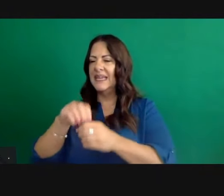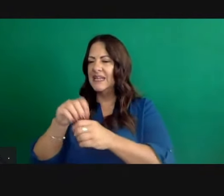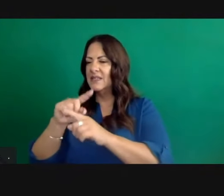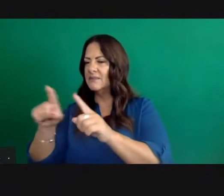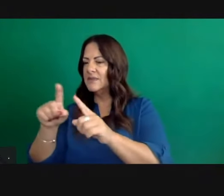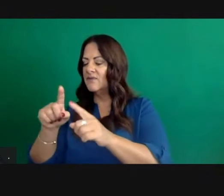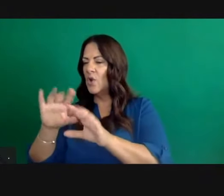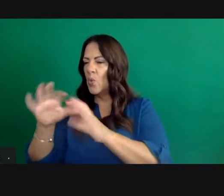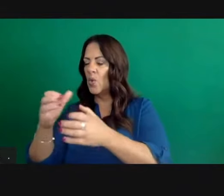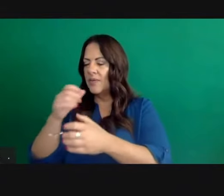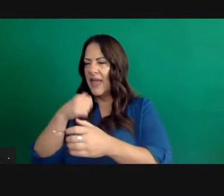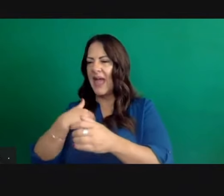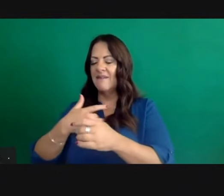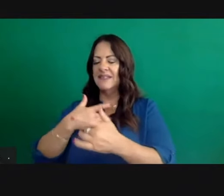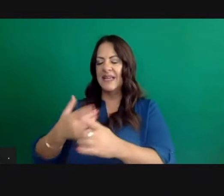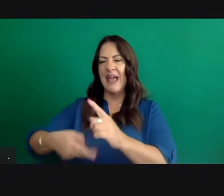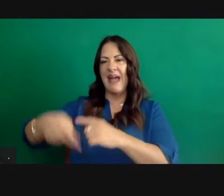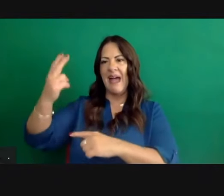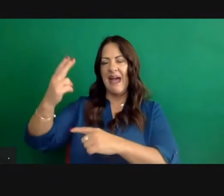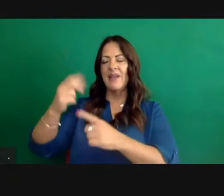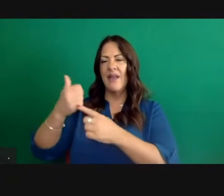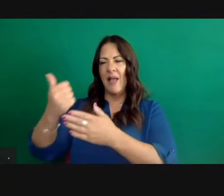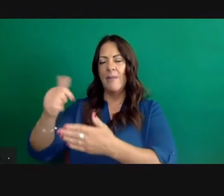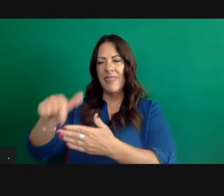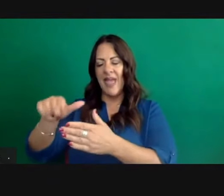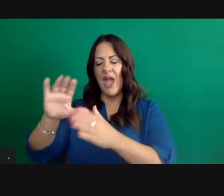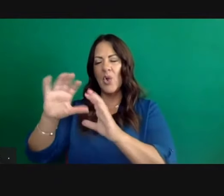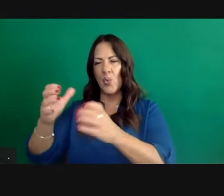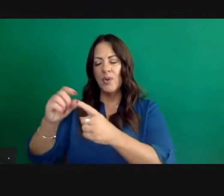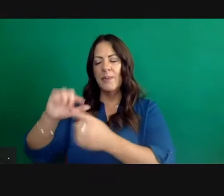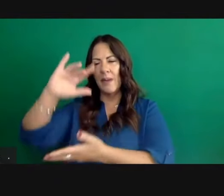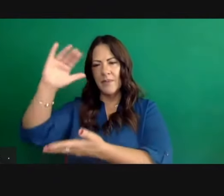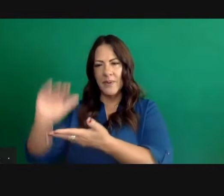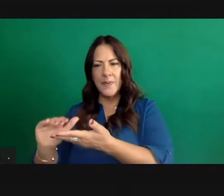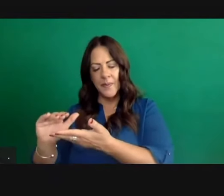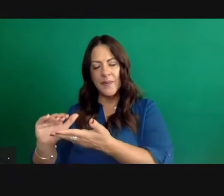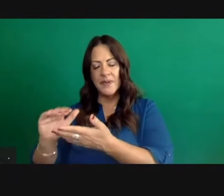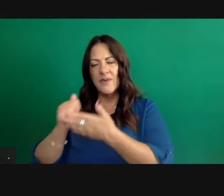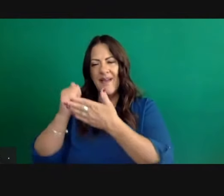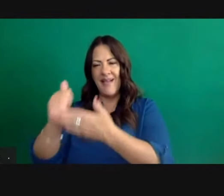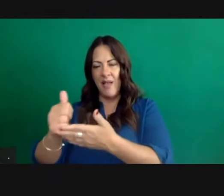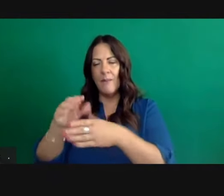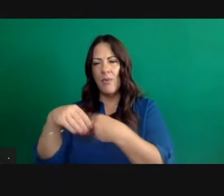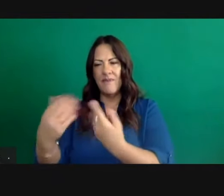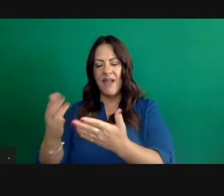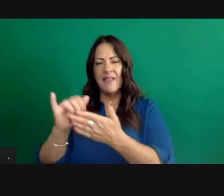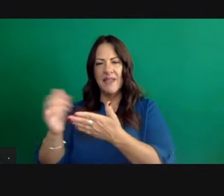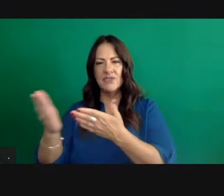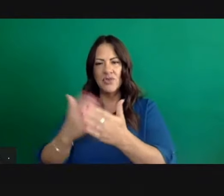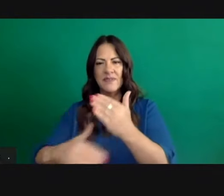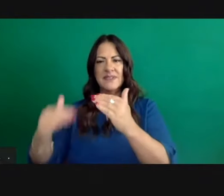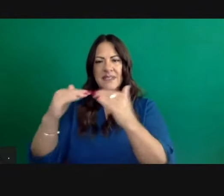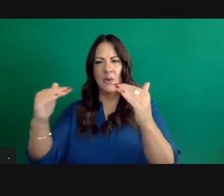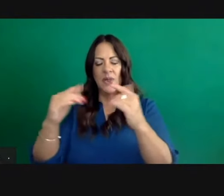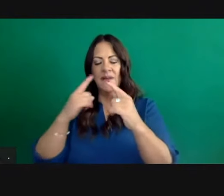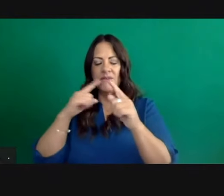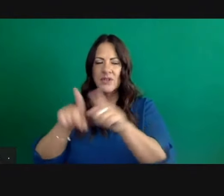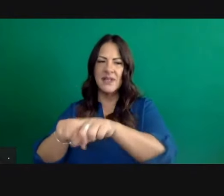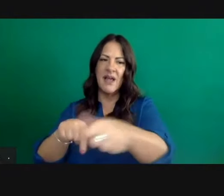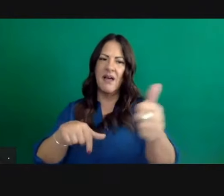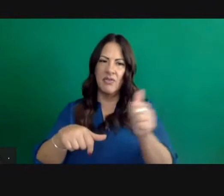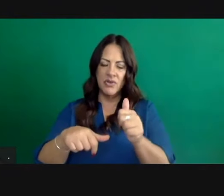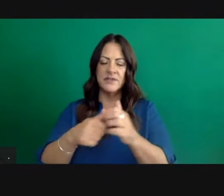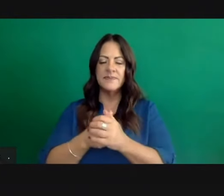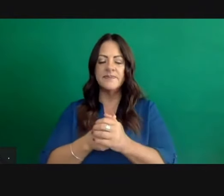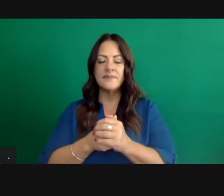And I would be remiss to deviate from that in any material way, because we know that not